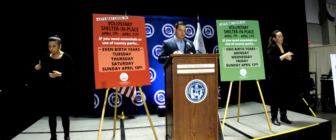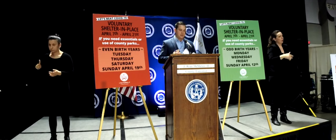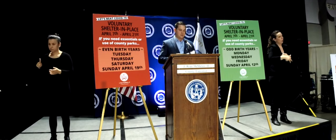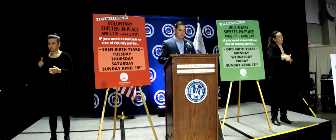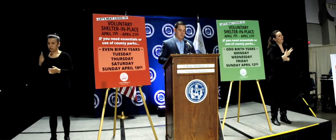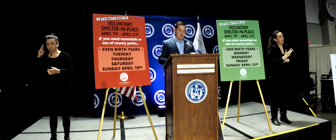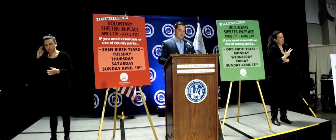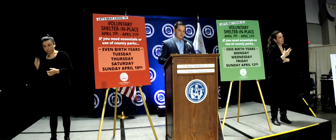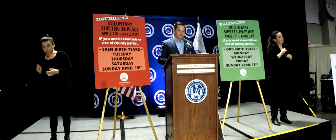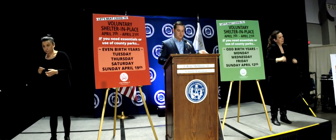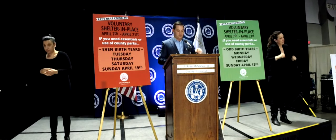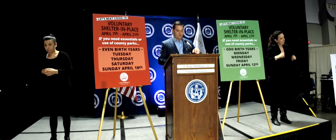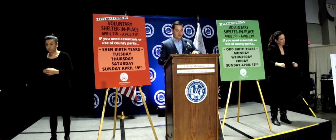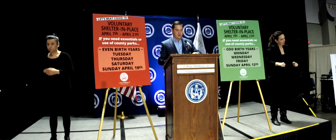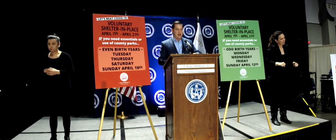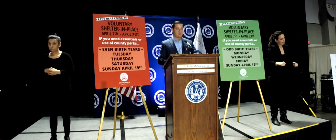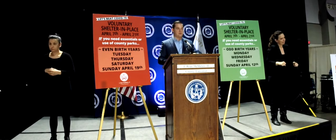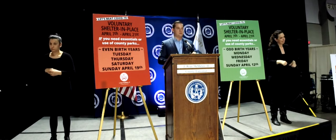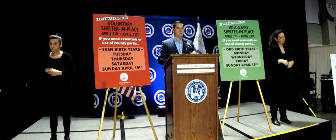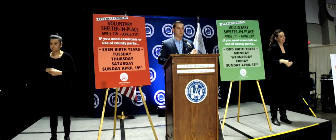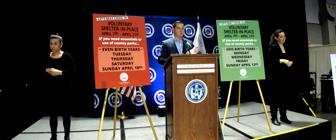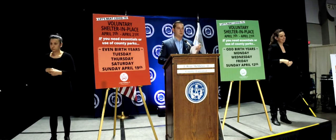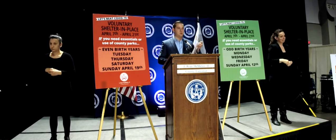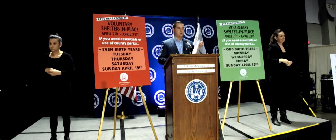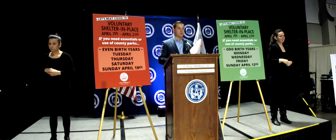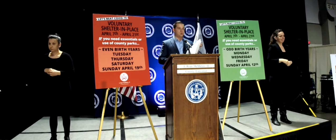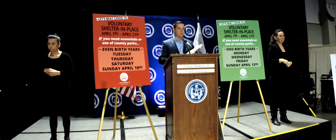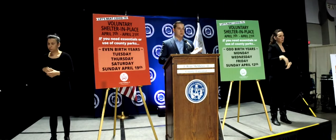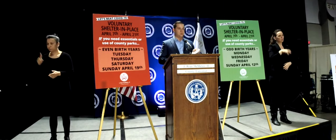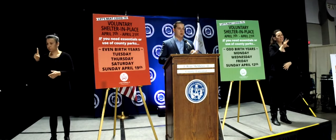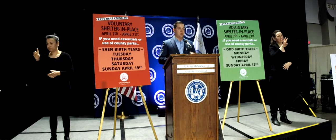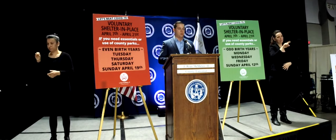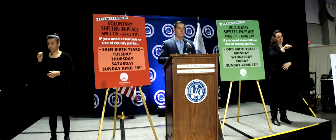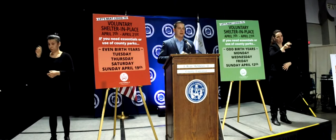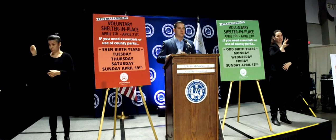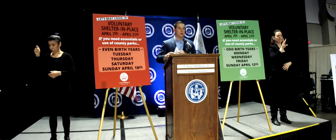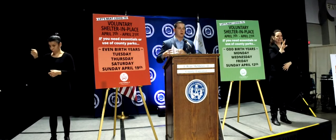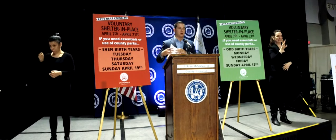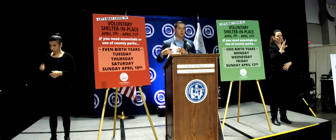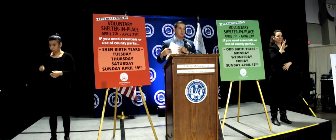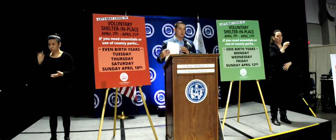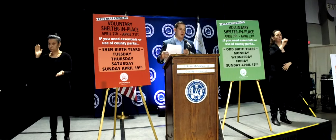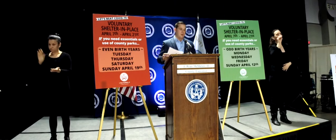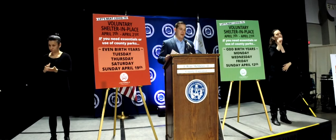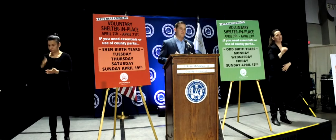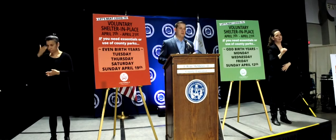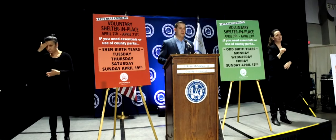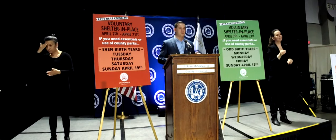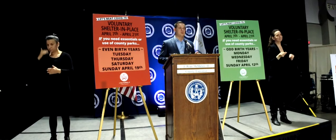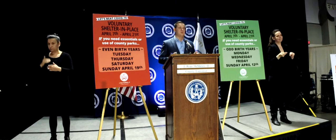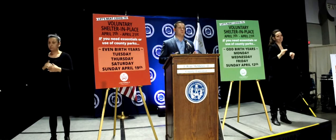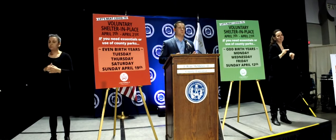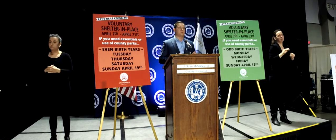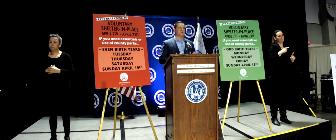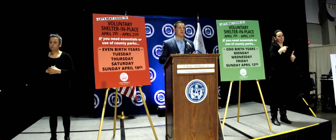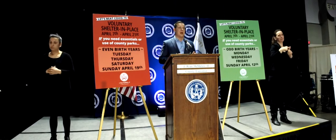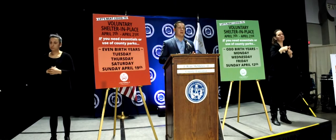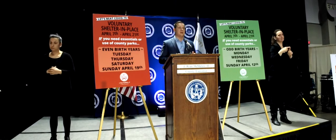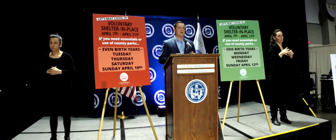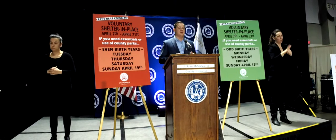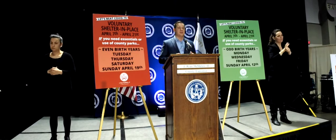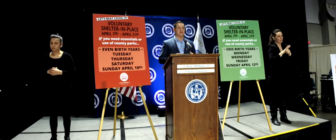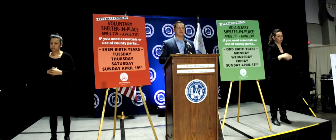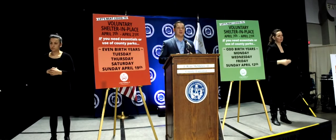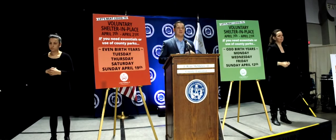7.5% of those being tested are positive. We've seen that to be the new real benchmark. That means